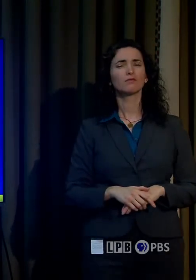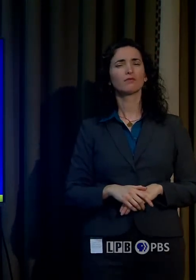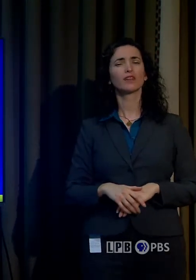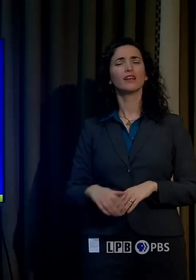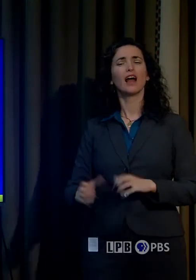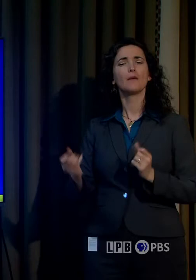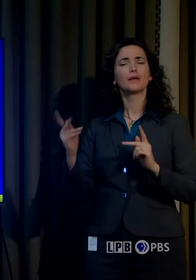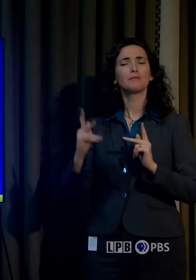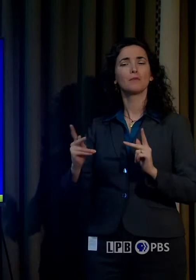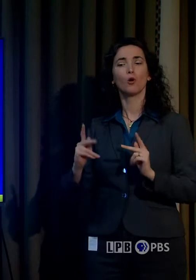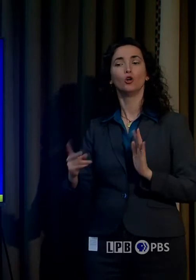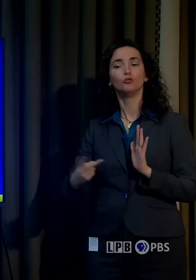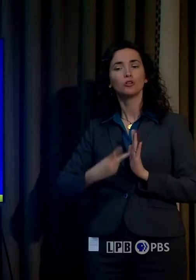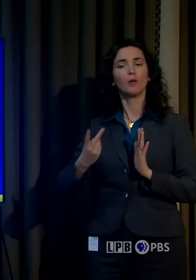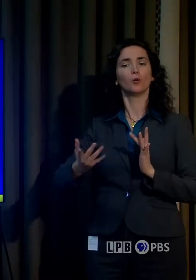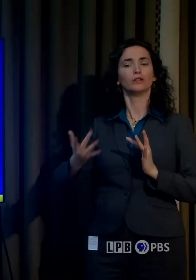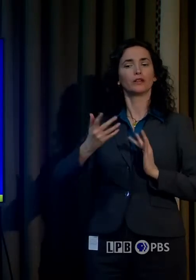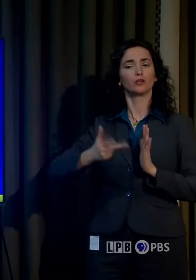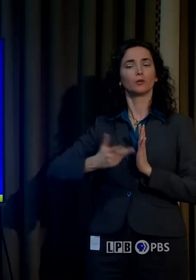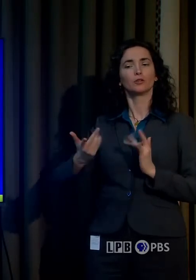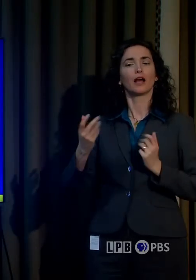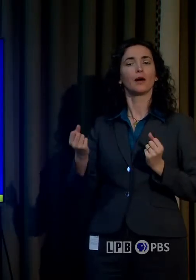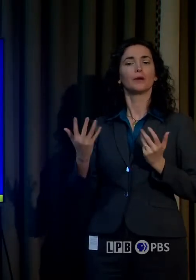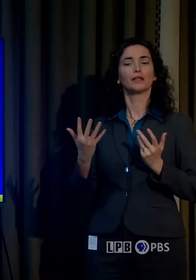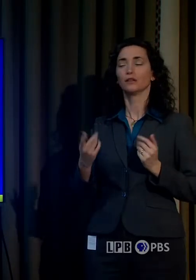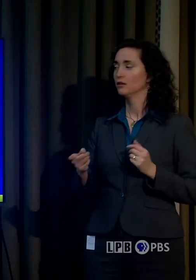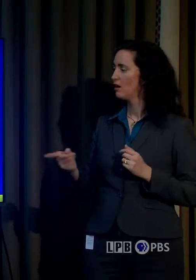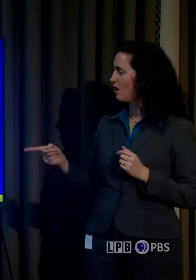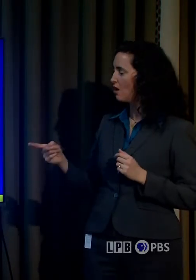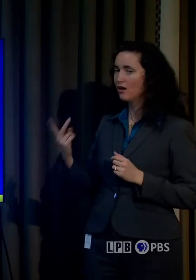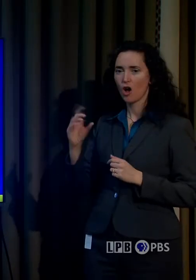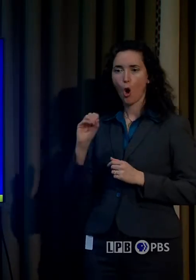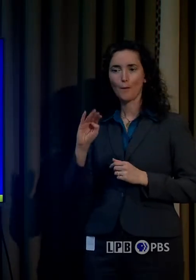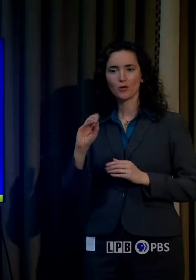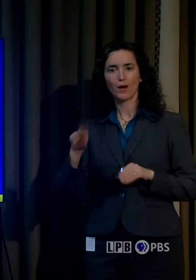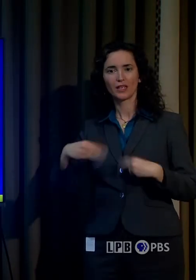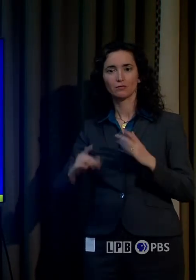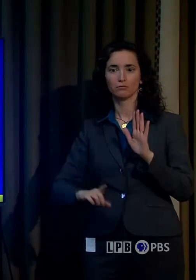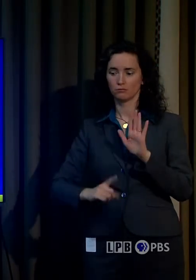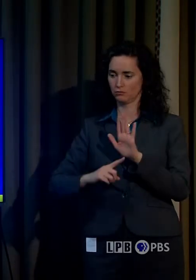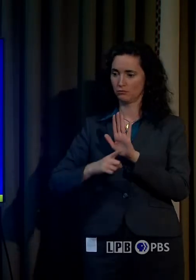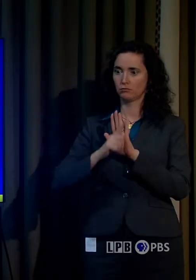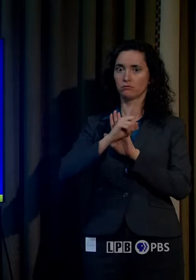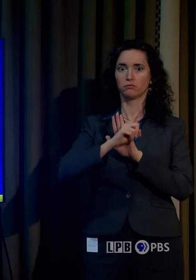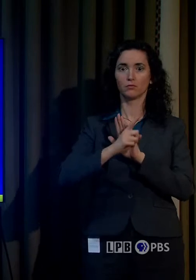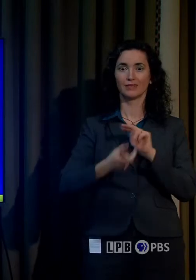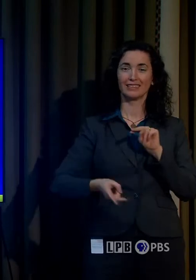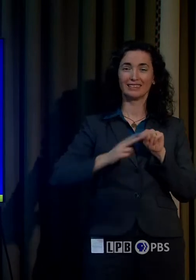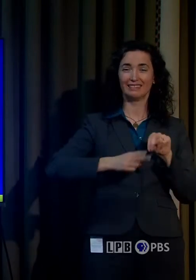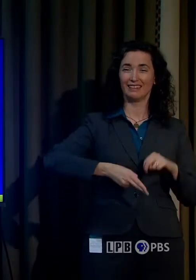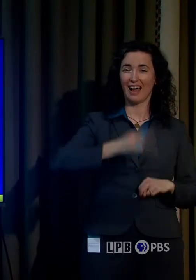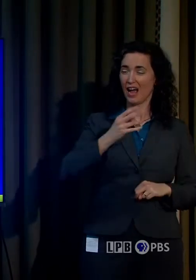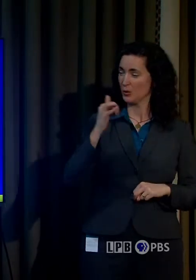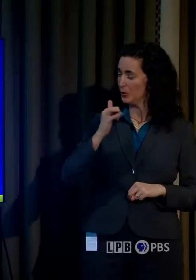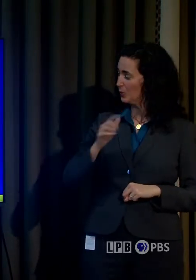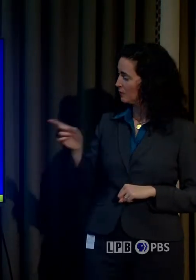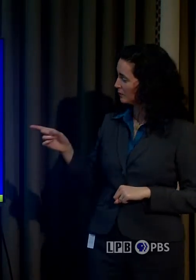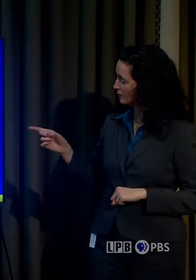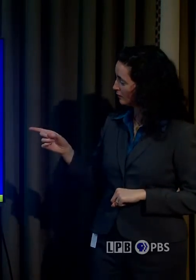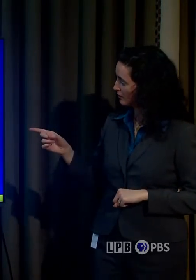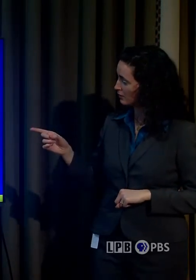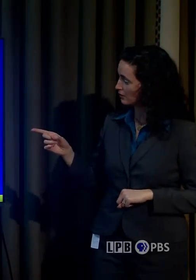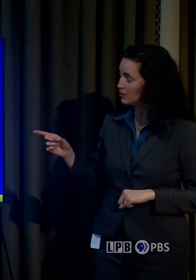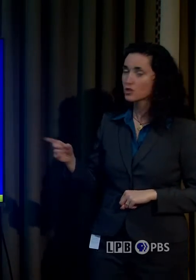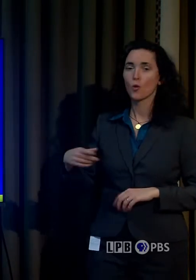has skyrocketed with the Omicron surge, and the graph you see now represents that. These are the number of reinfections on a